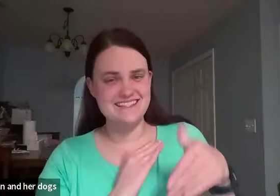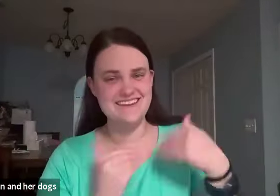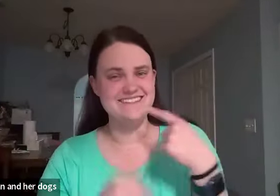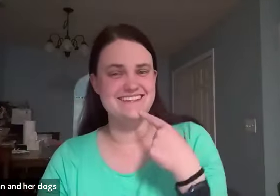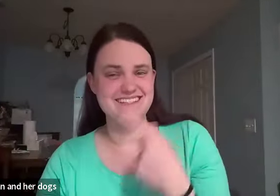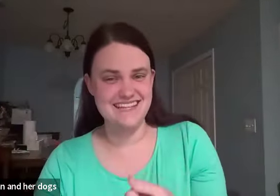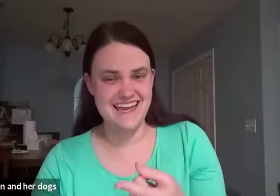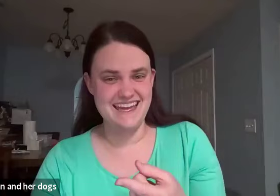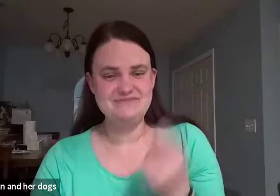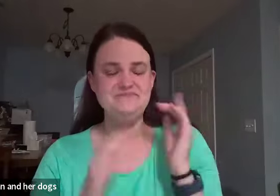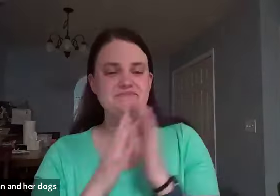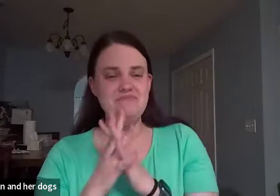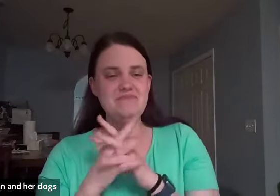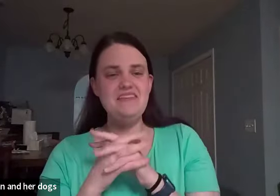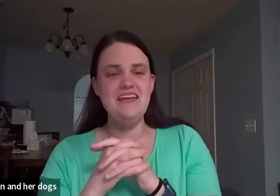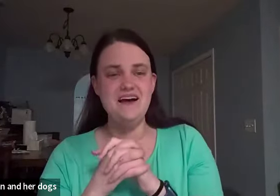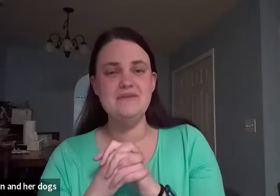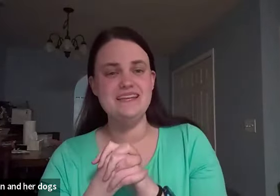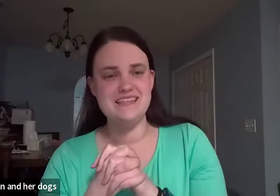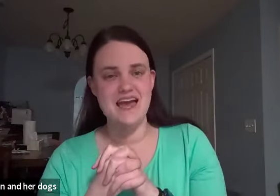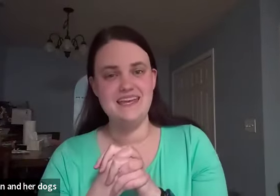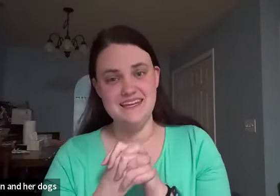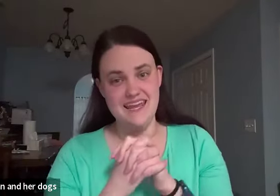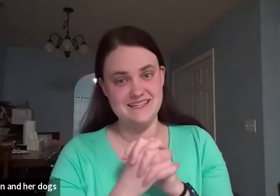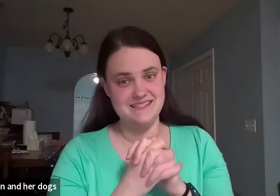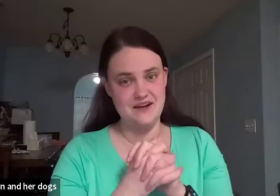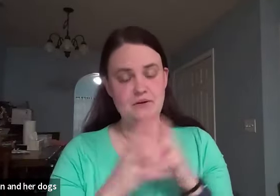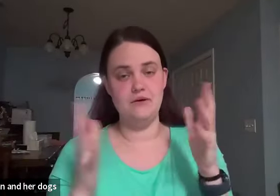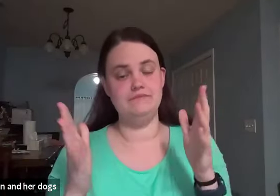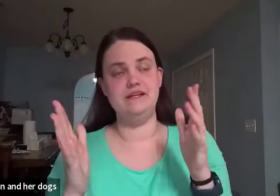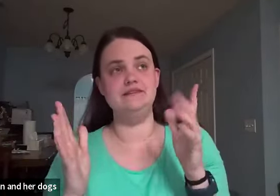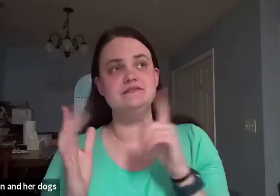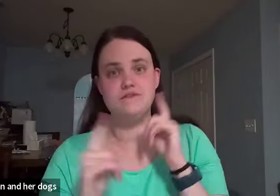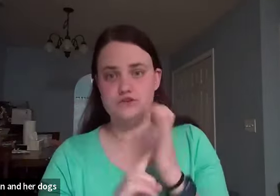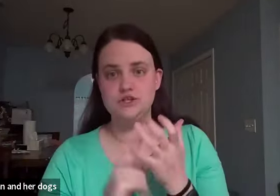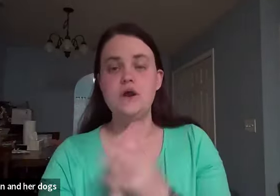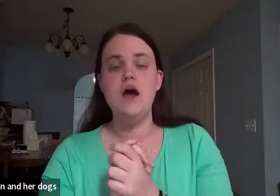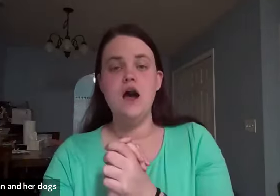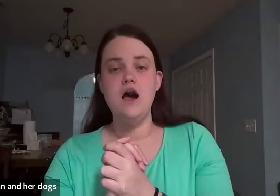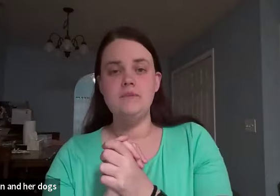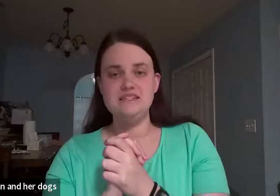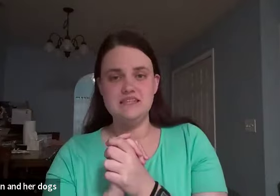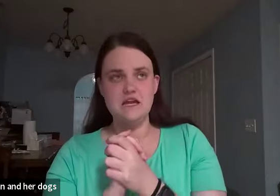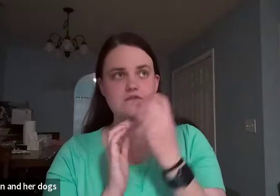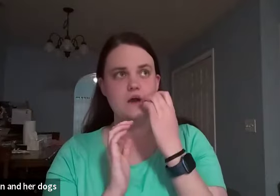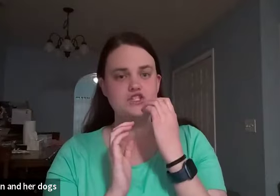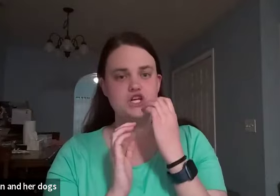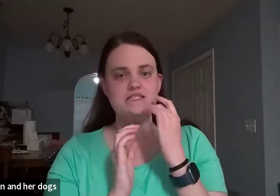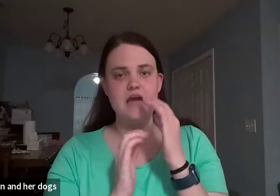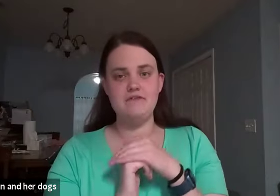next thing I was going to say is that in ASL or in deaf culture, instead of just